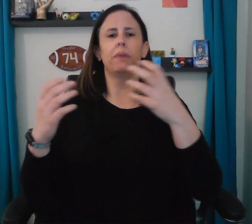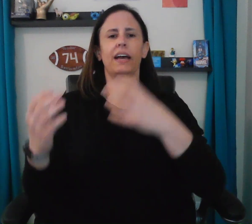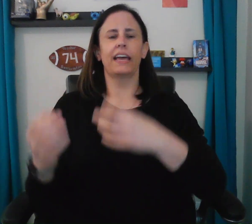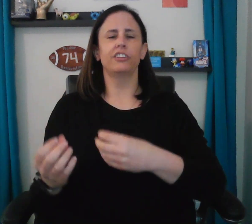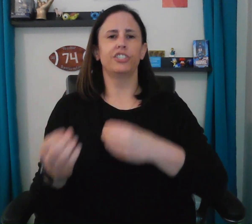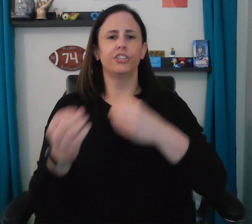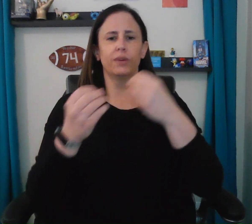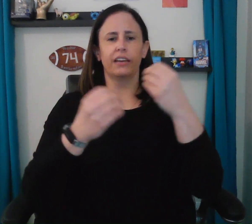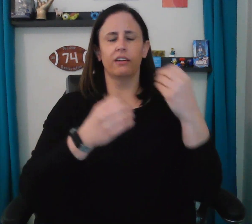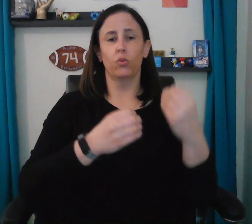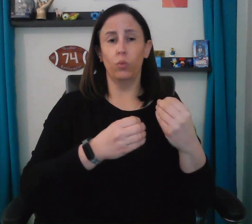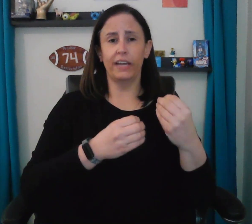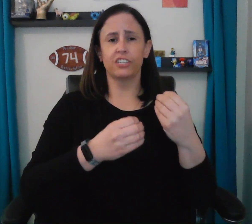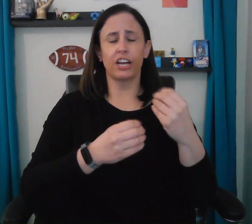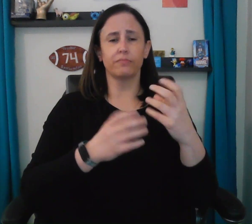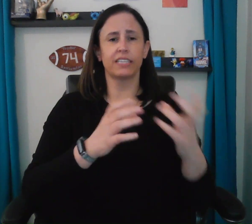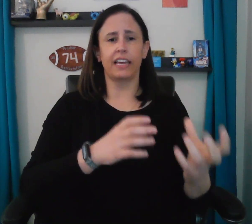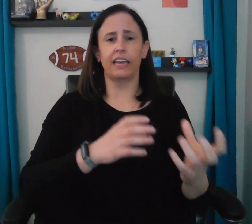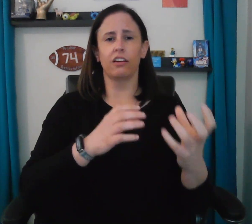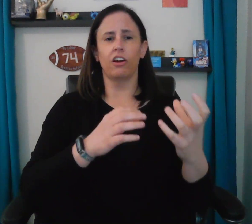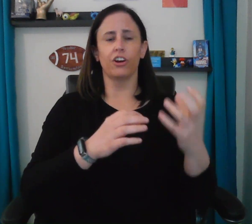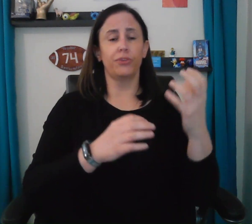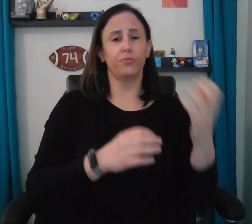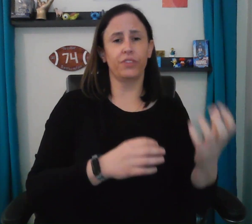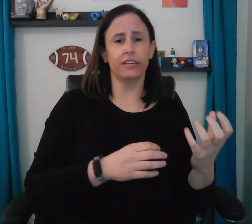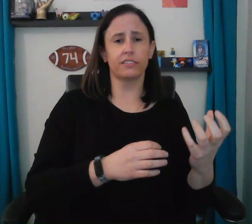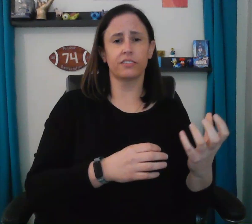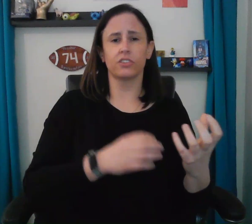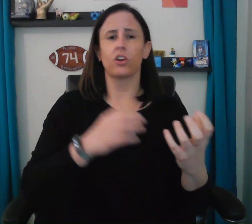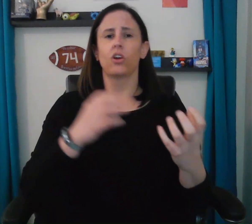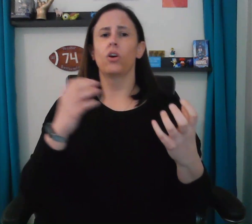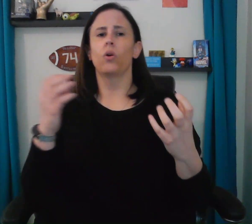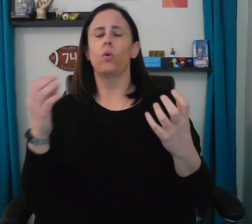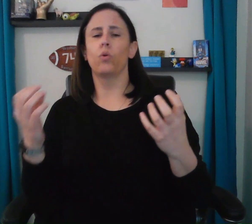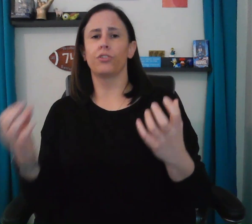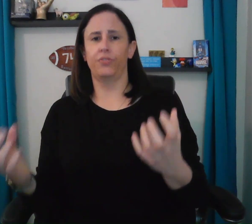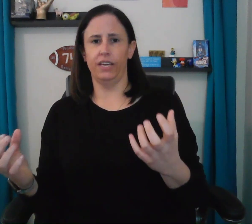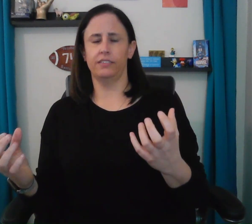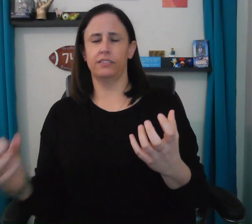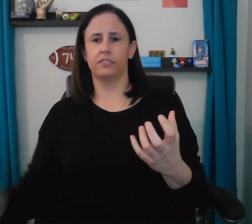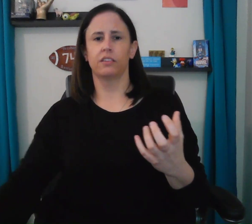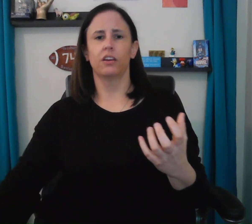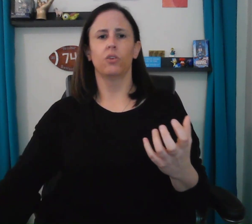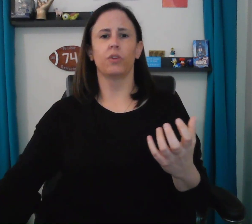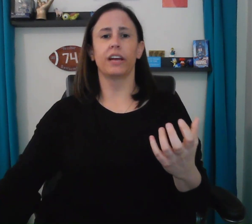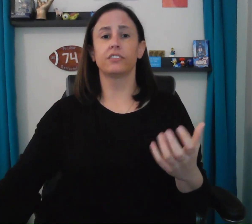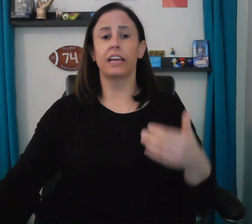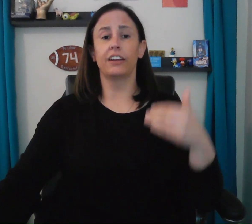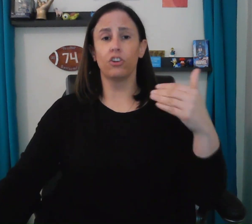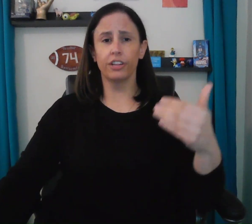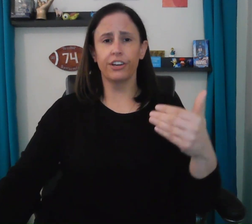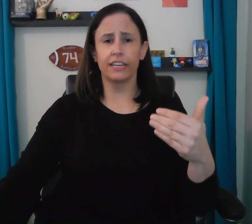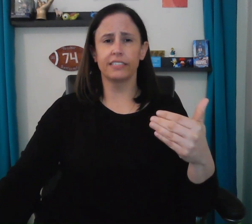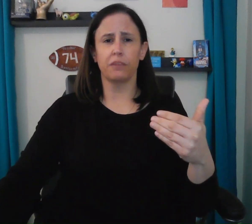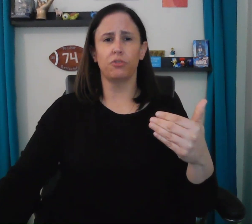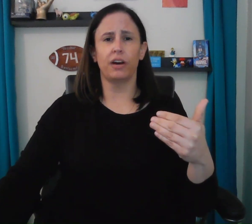by doing which, I'm saying, are you this or this? Whereas an earlier example I